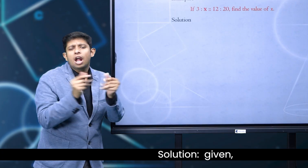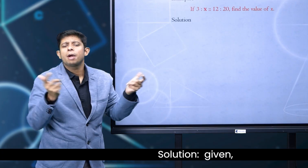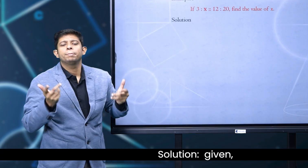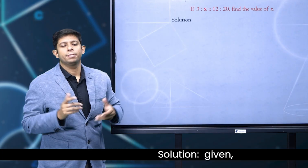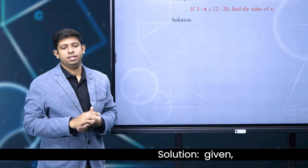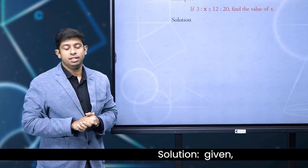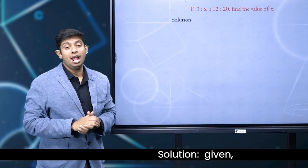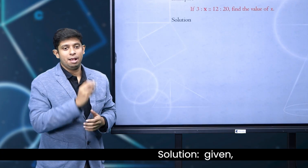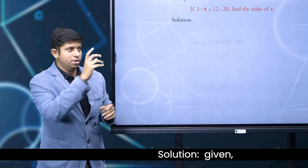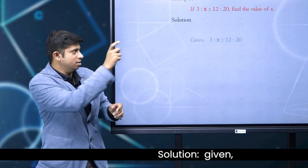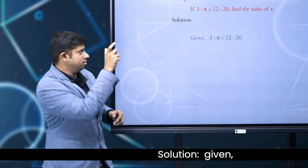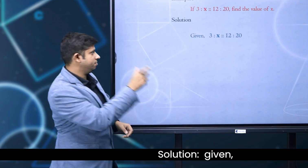Solution. Given